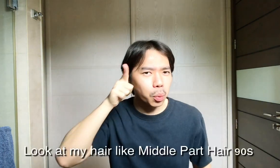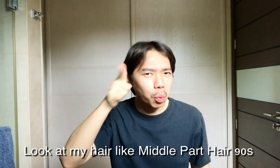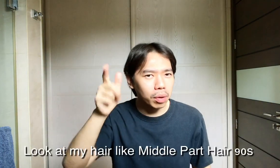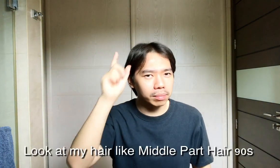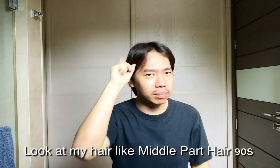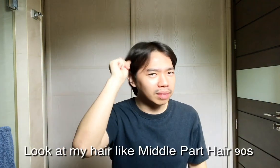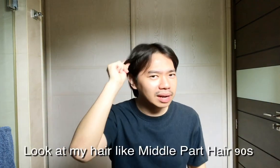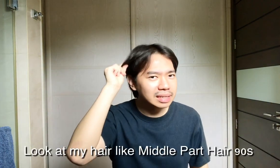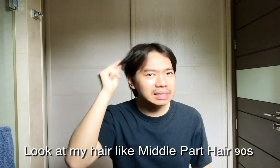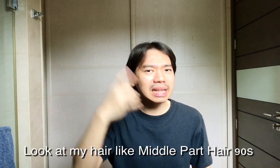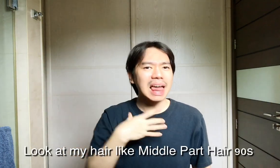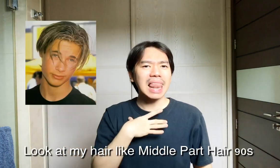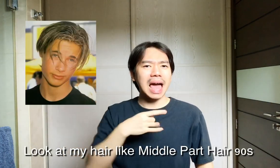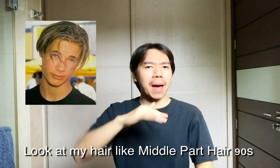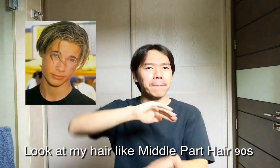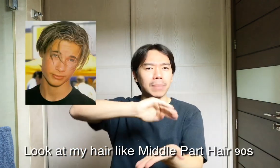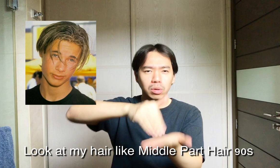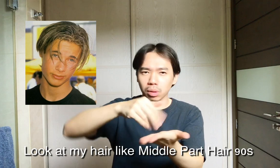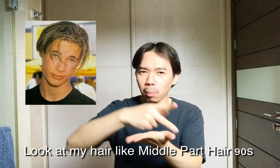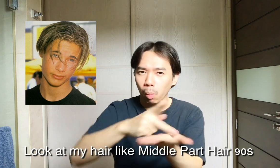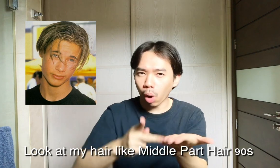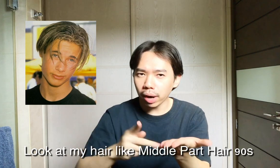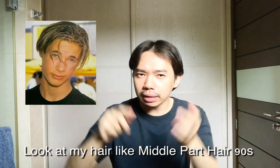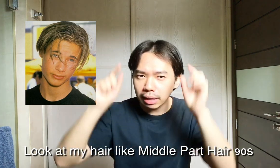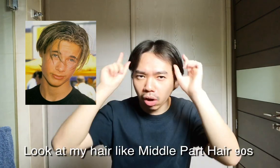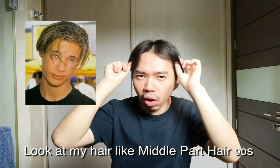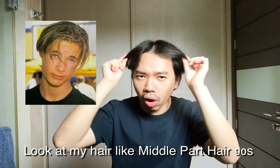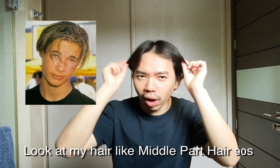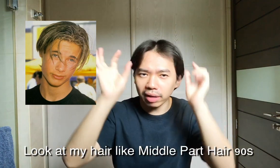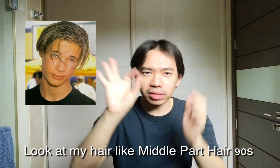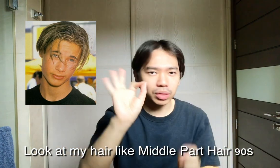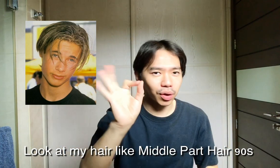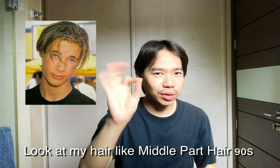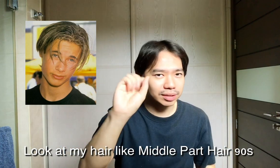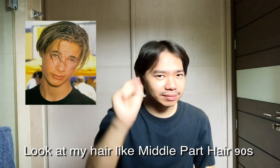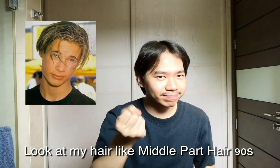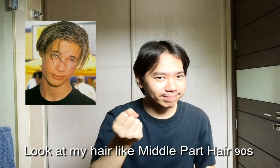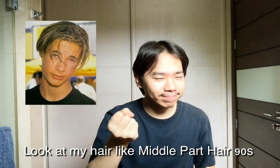Haircut. Look at my hair and I'm thinking about hair melting.